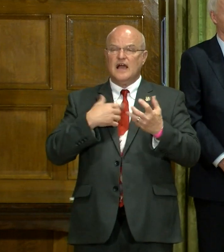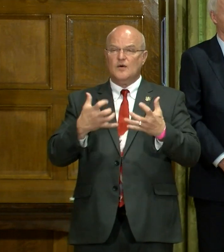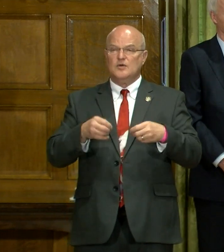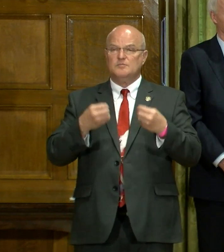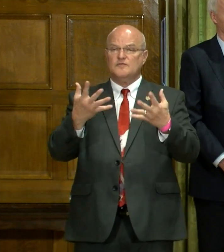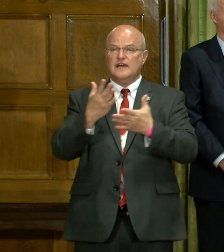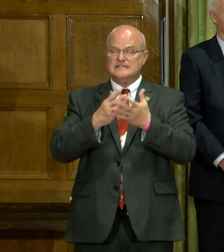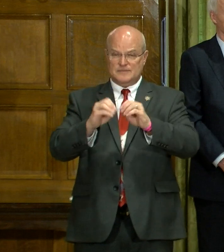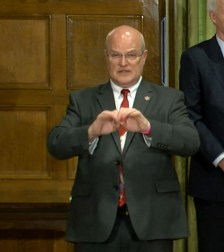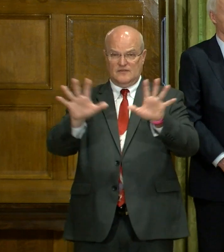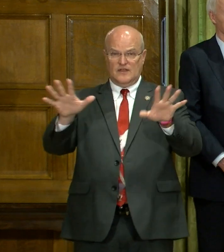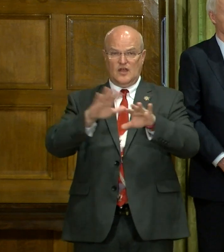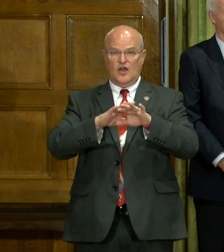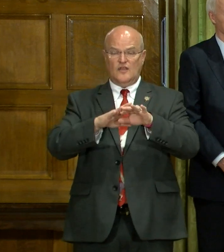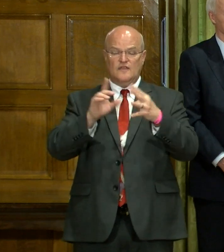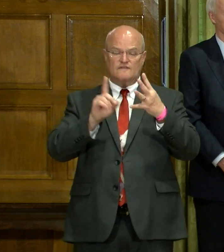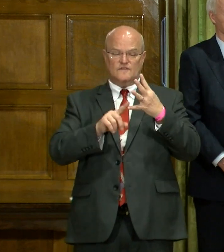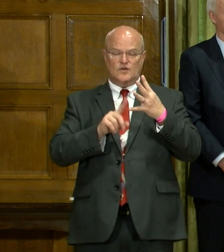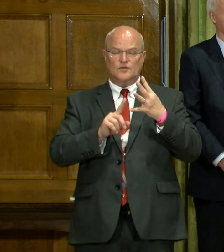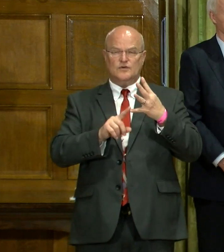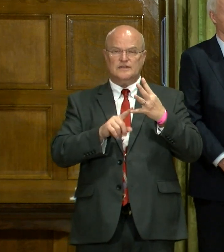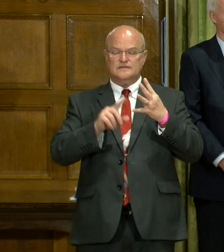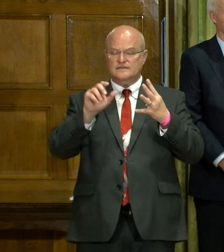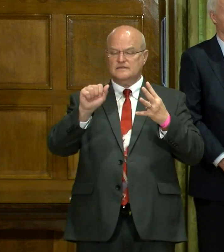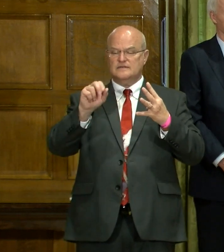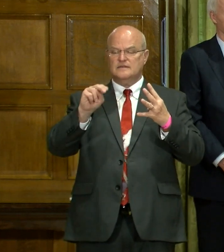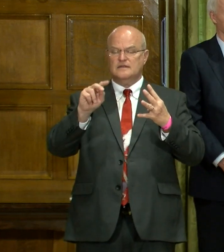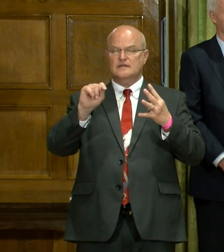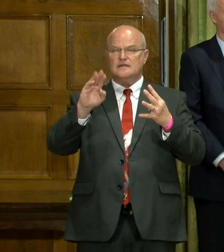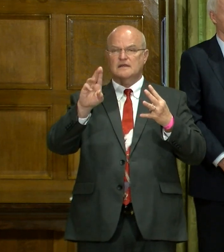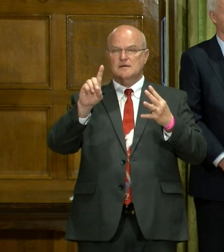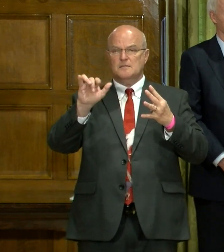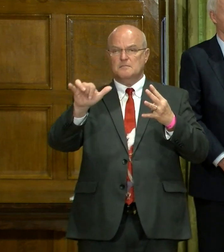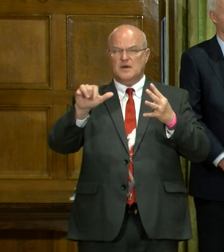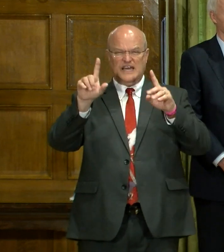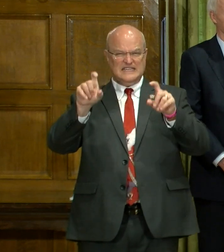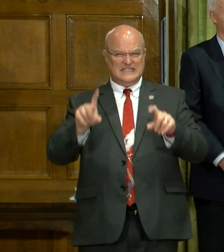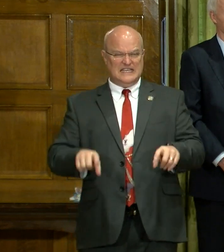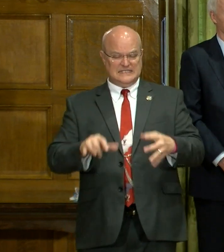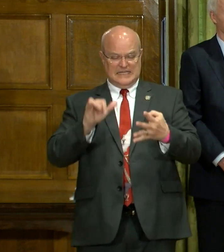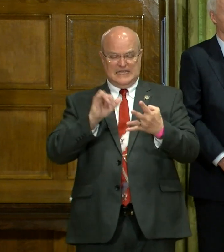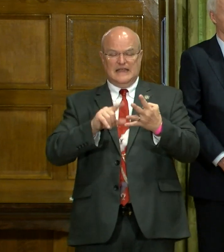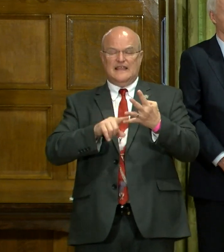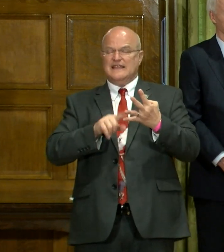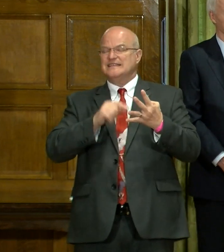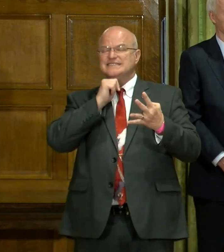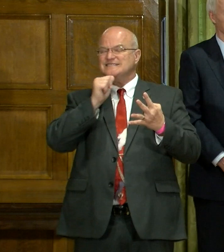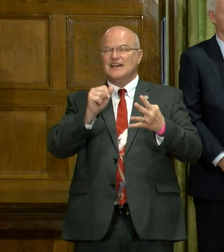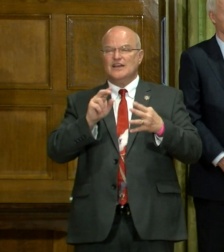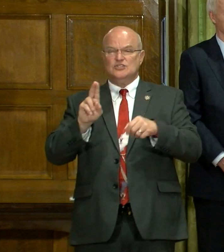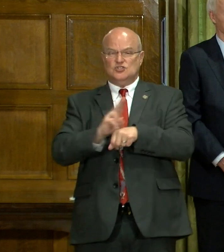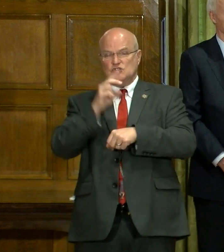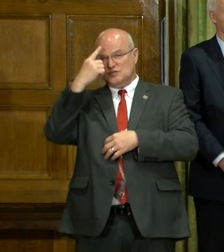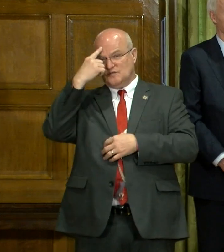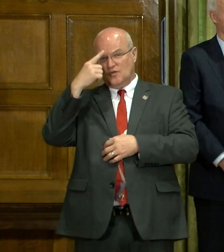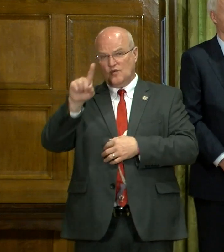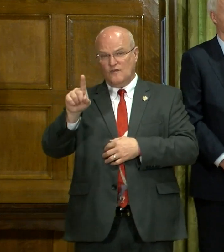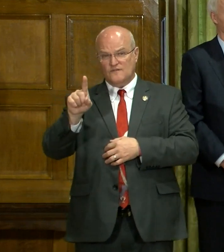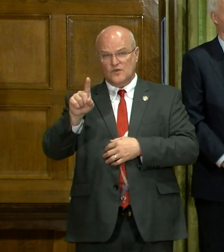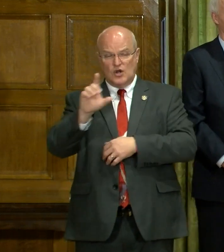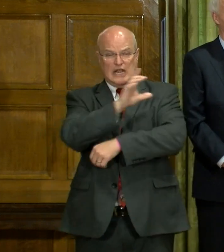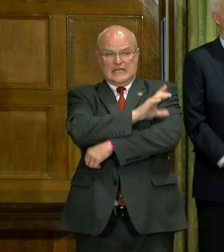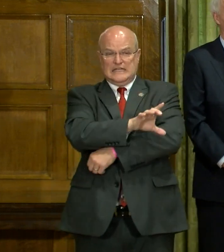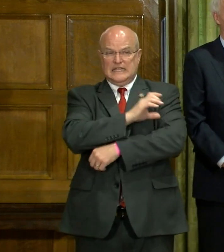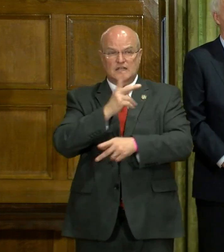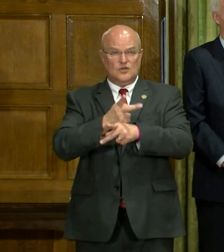to provide some clarification on the 4th one, the antibody testing. The antibody testing is not at this point useful for